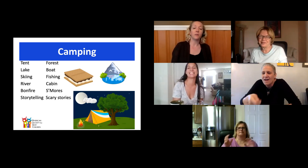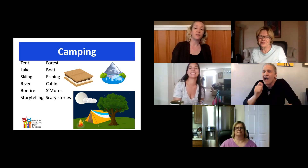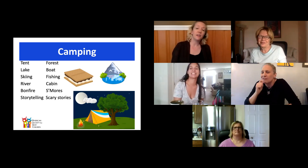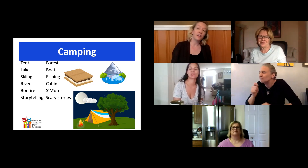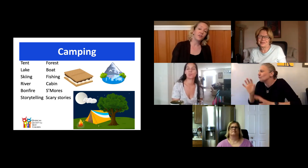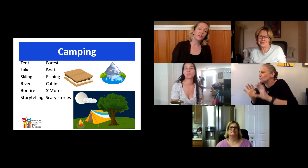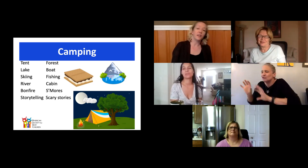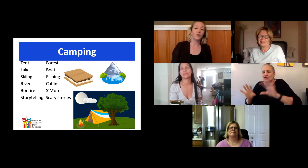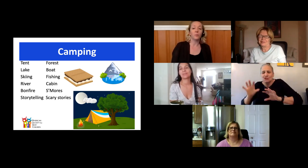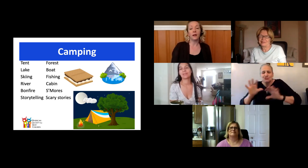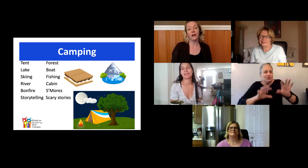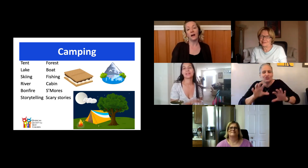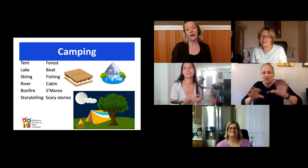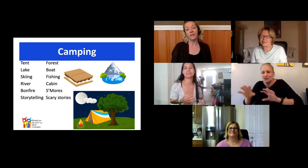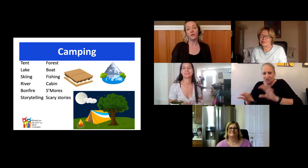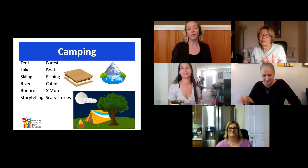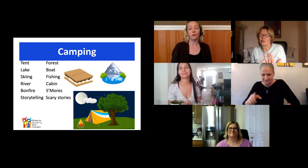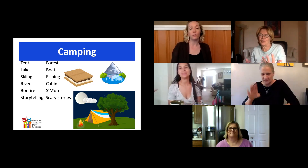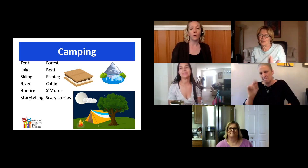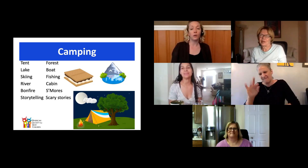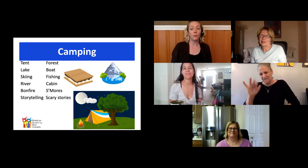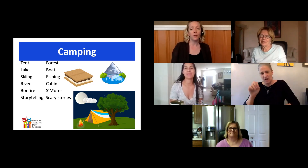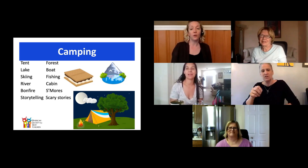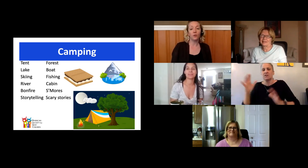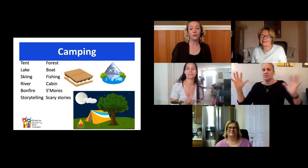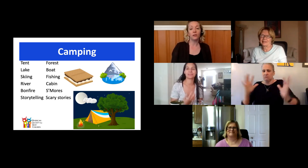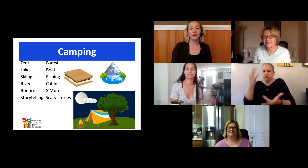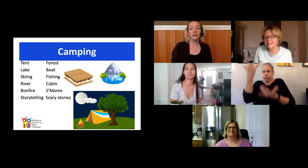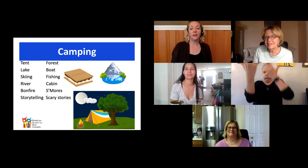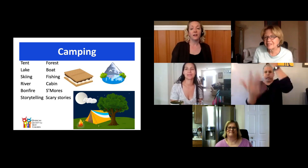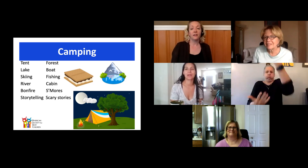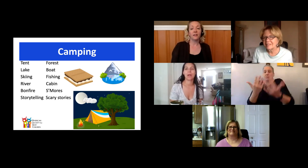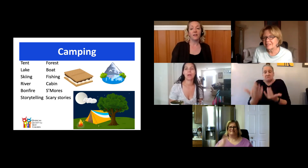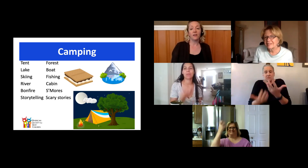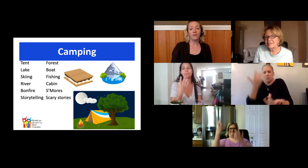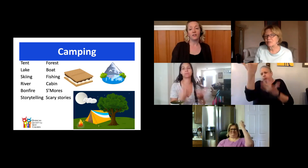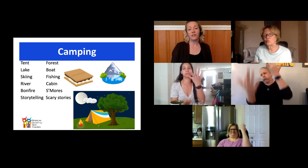some marshmallows and they have conversation. So bonfire.